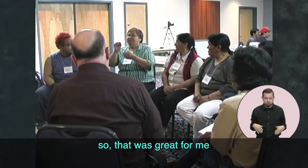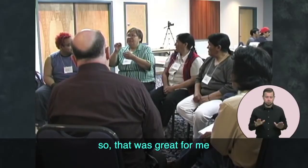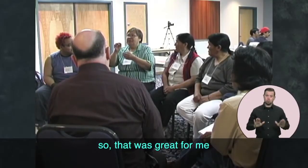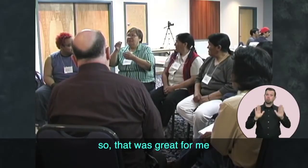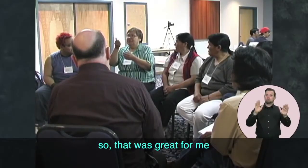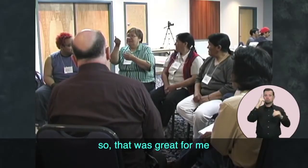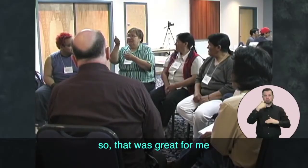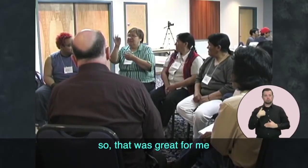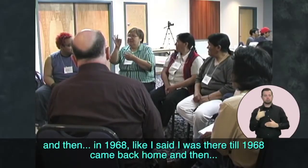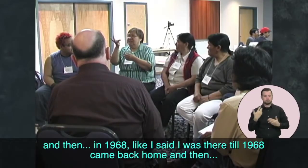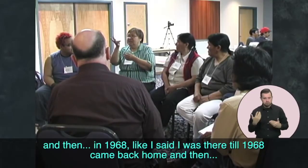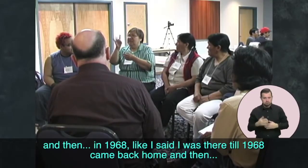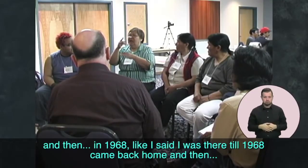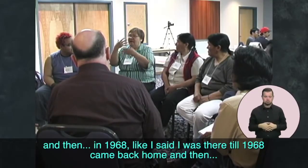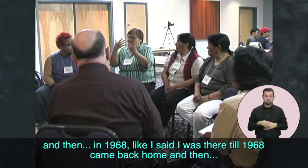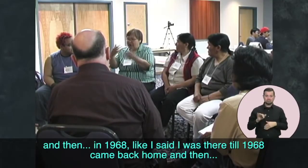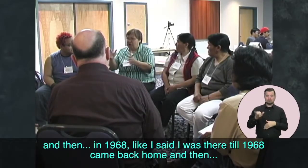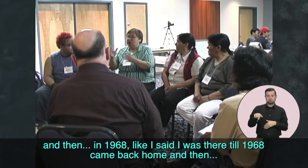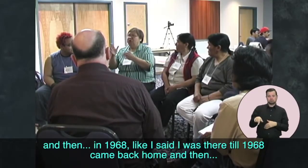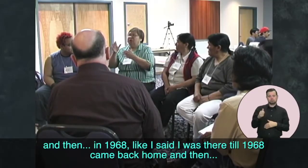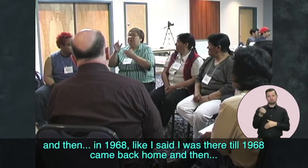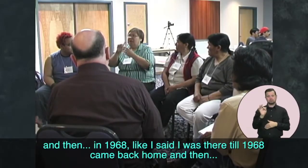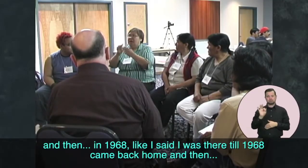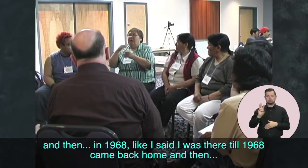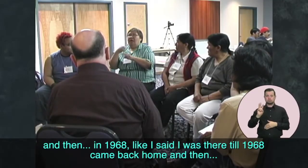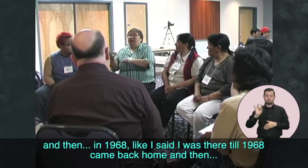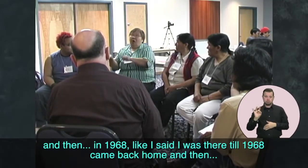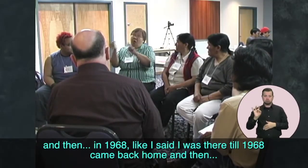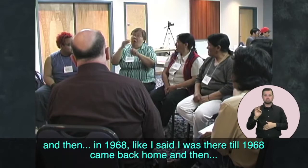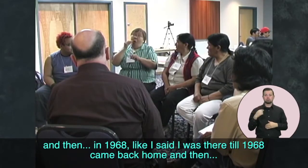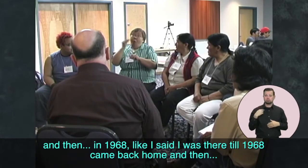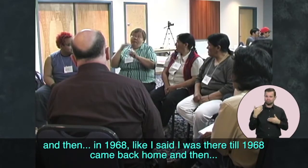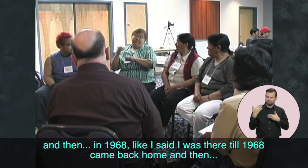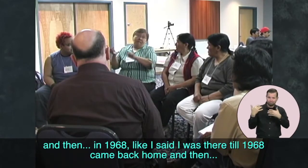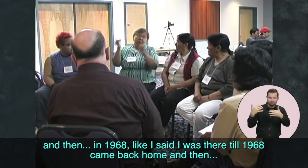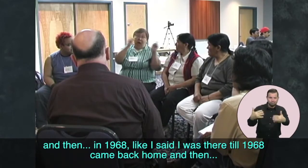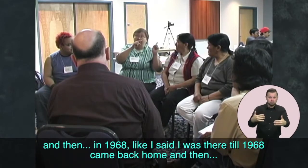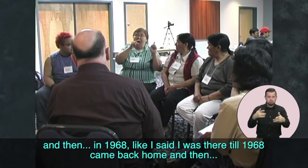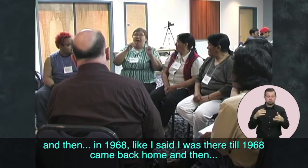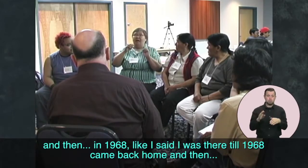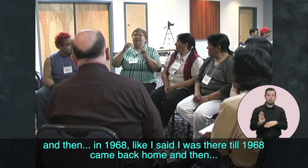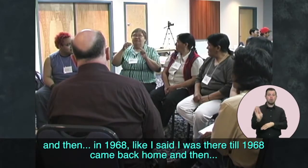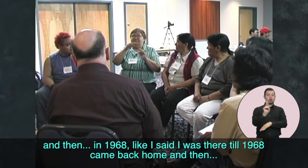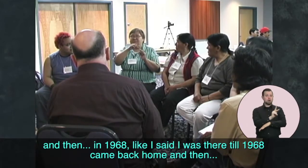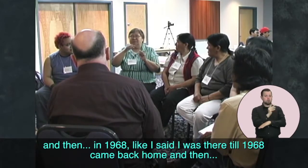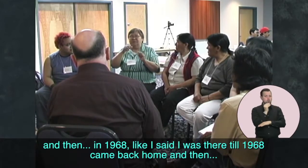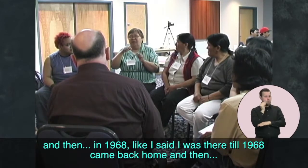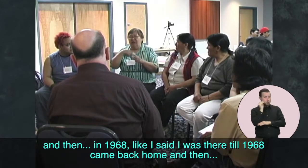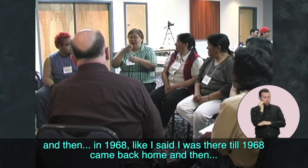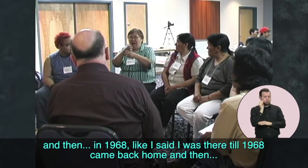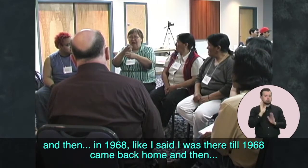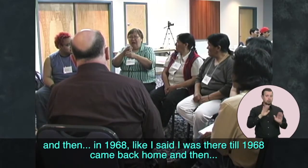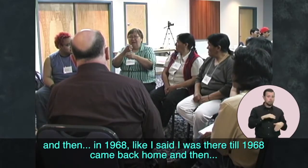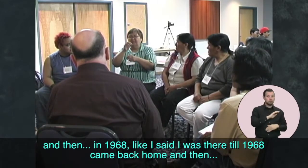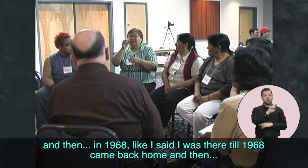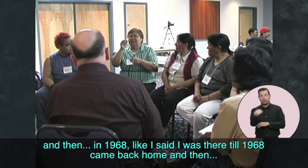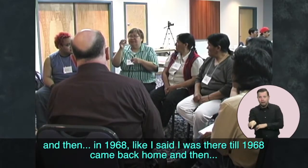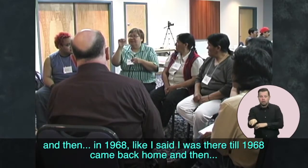for me. And then 1968, like I said, I was there till 68. Came back home And